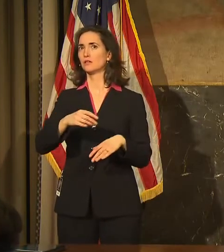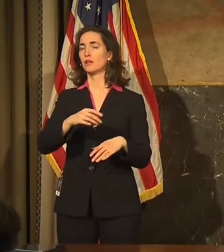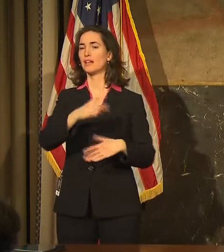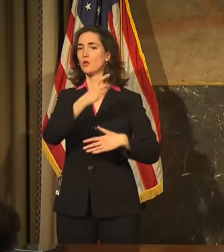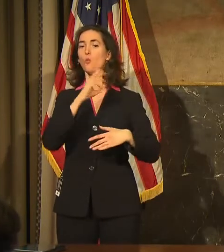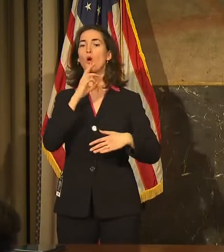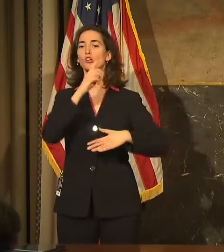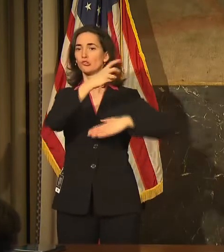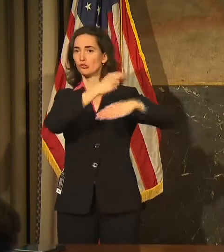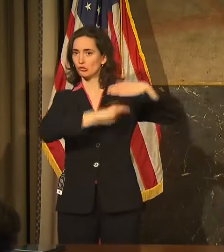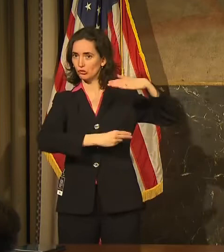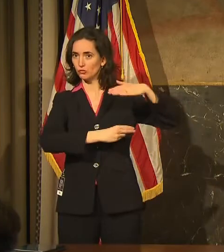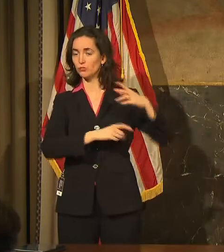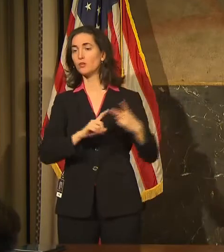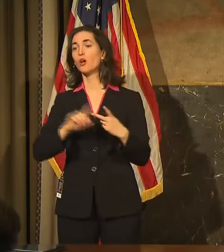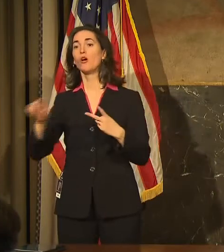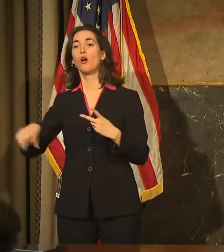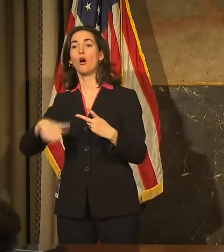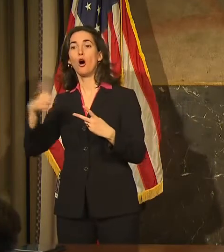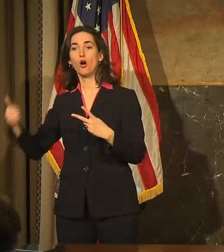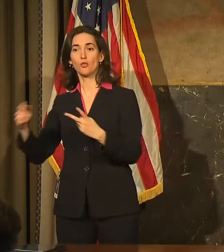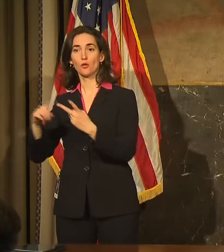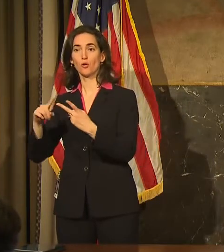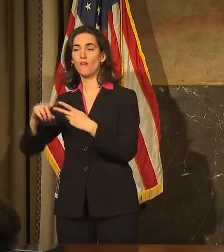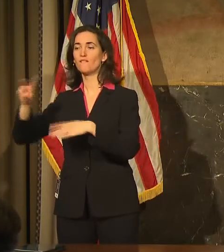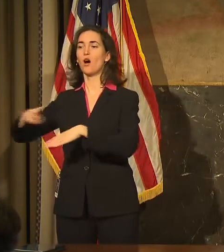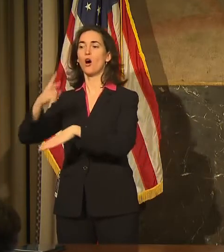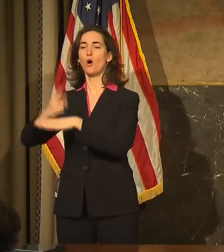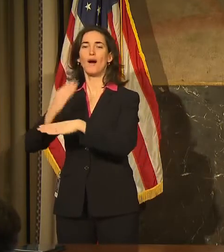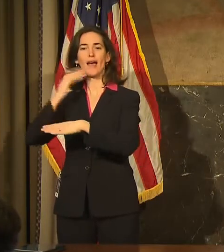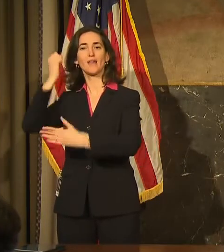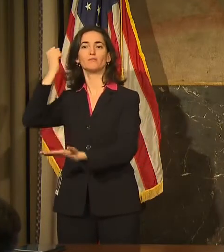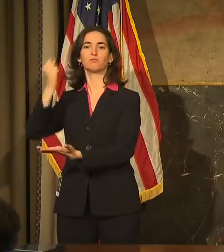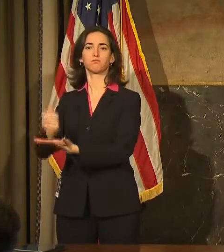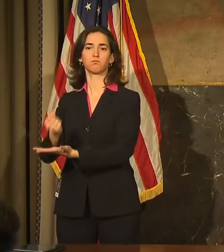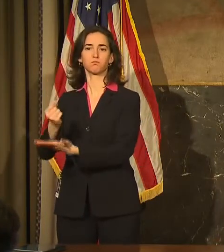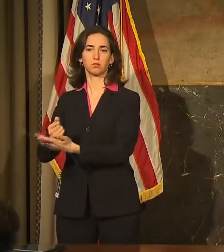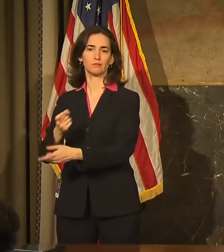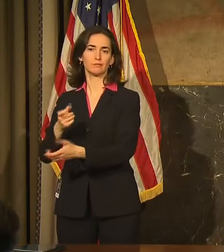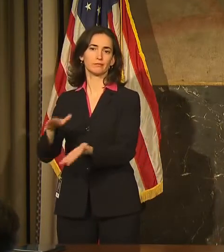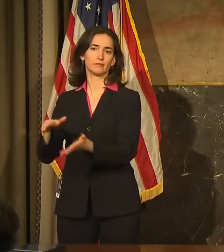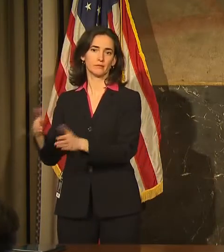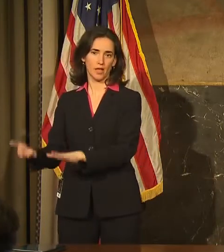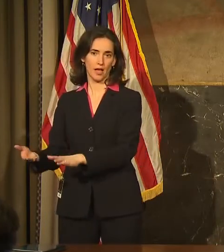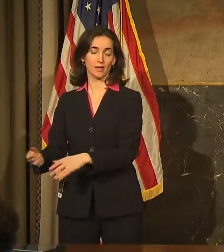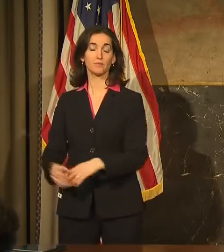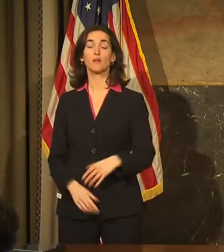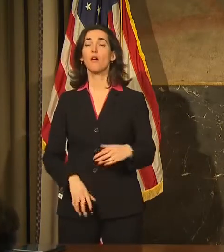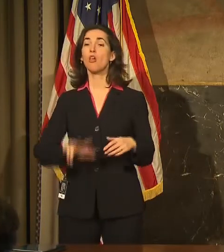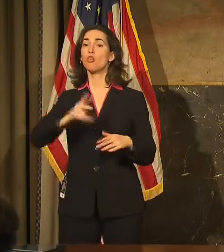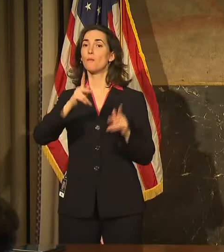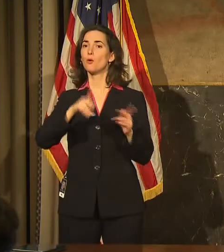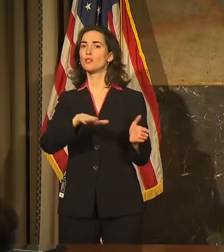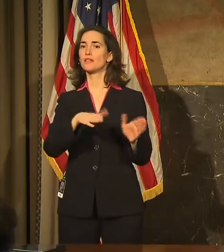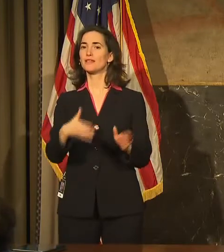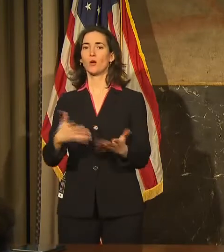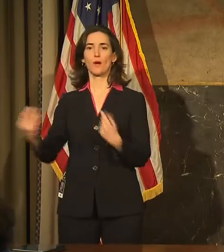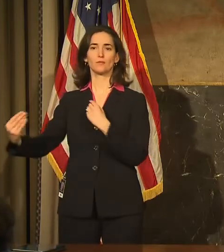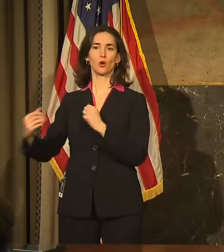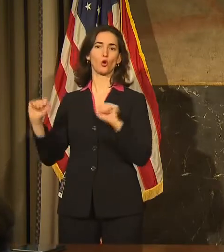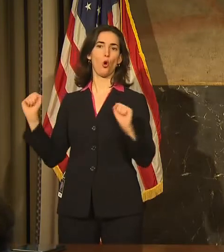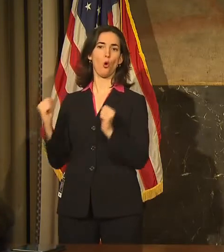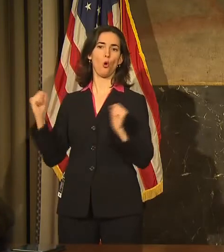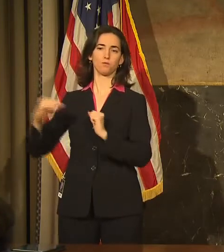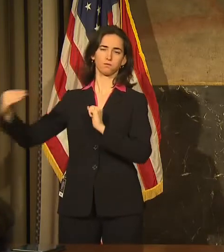third confirmed death was due to exposure for an individual. And as of right